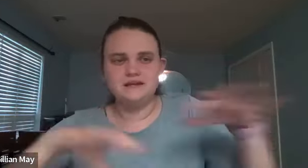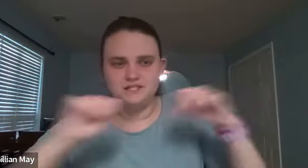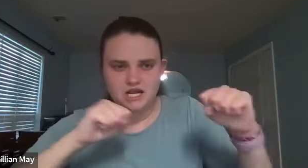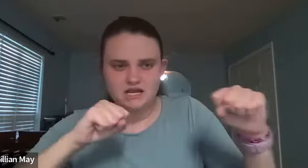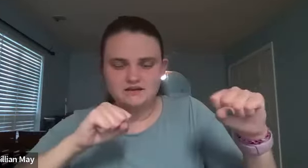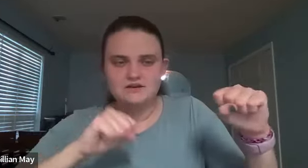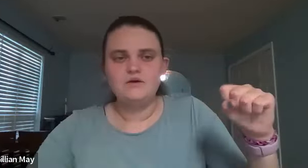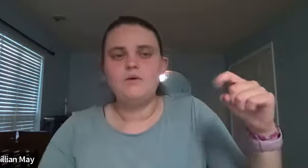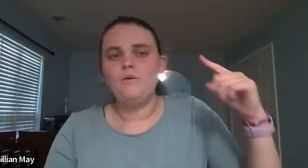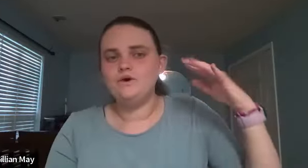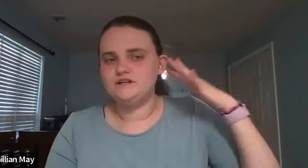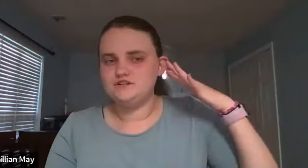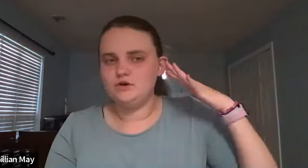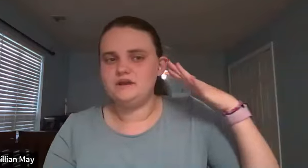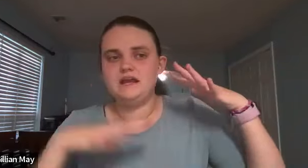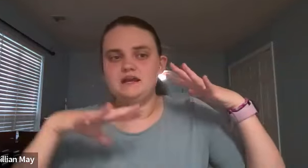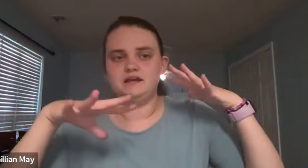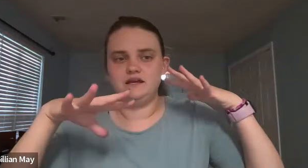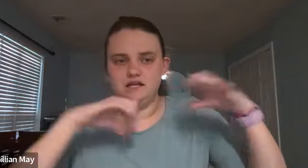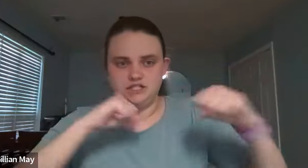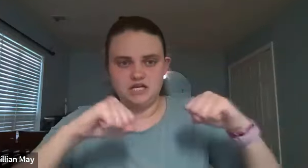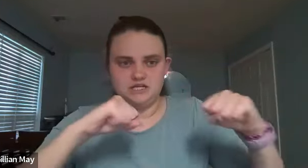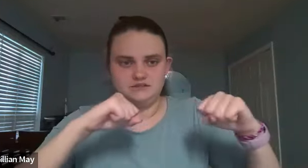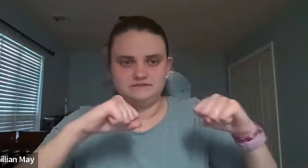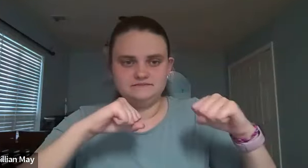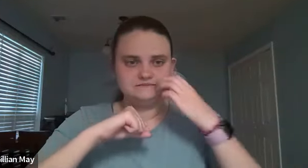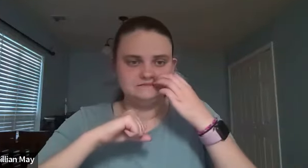and shake, or you can do open hand and shake.